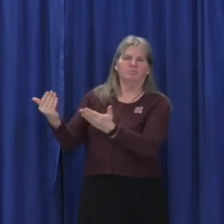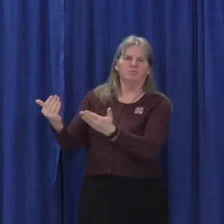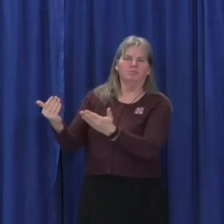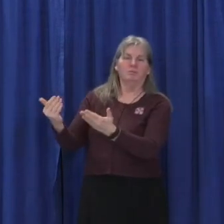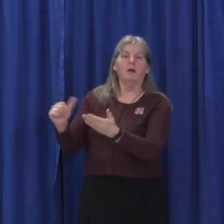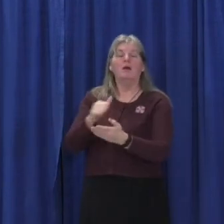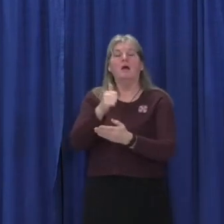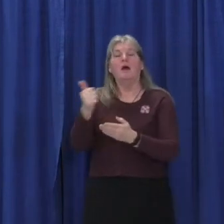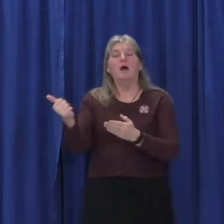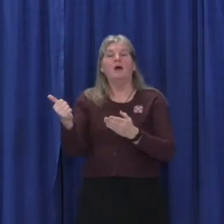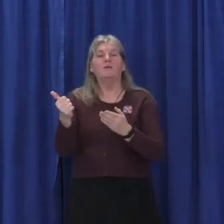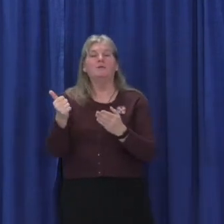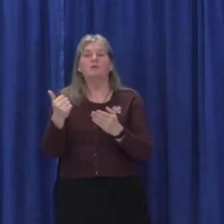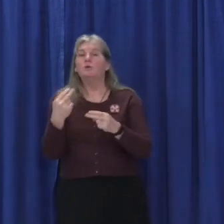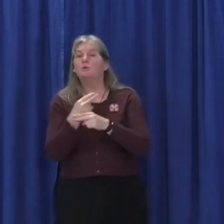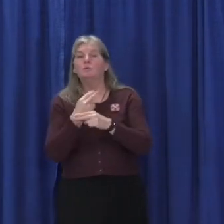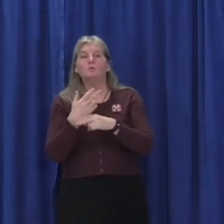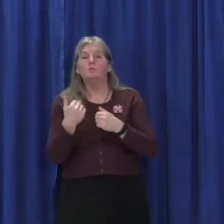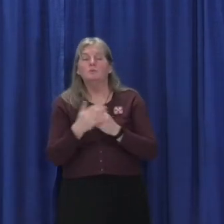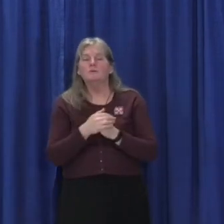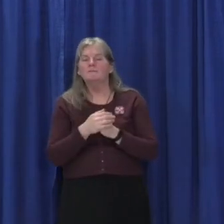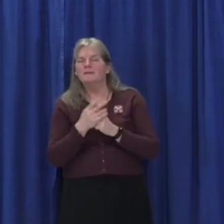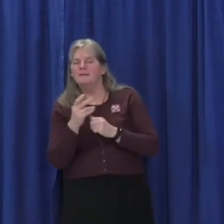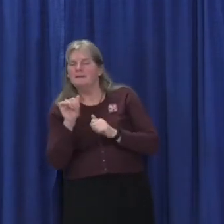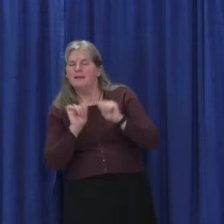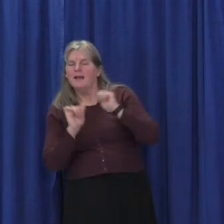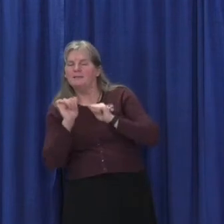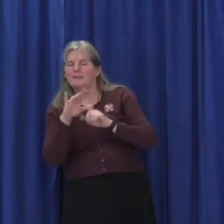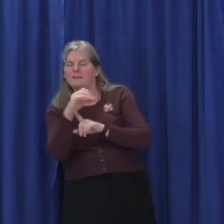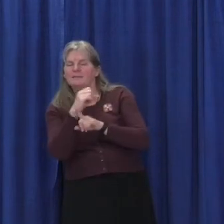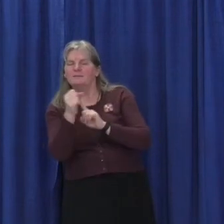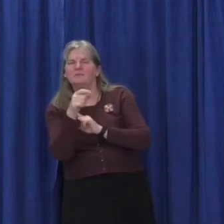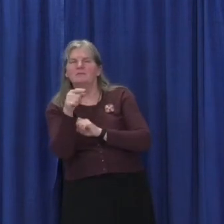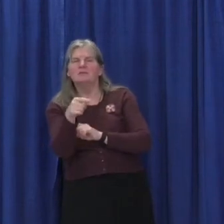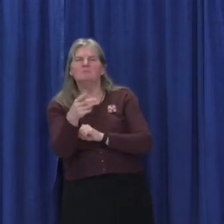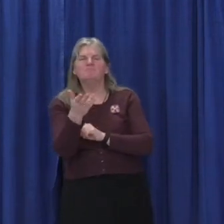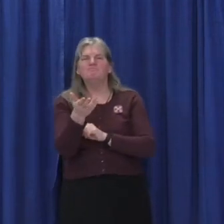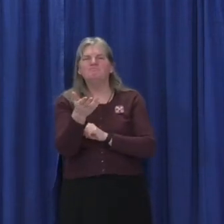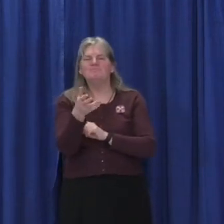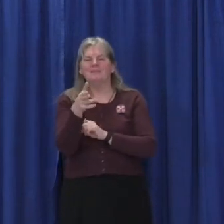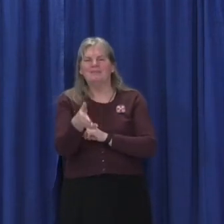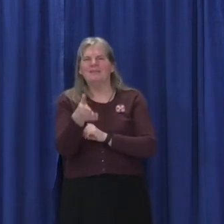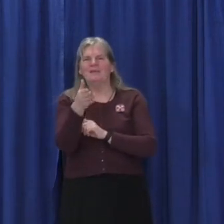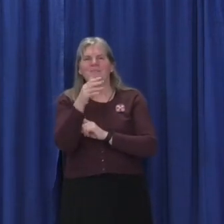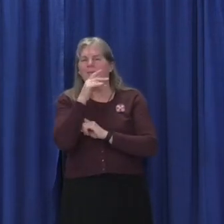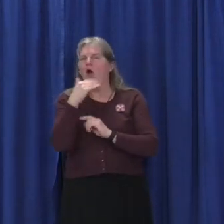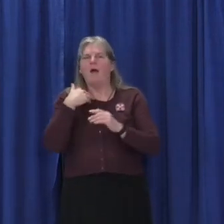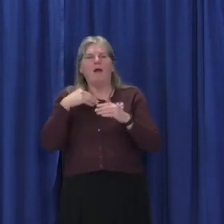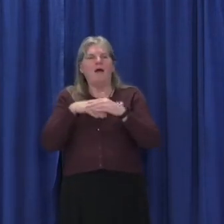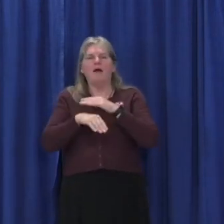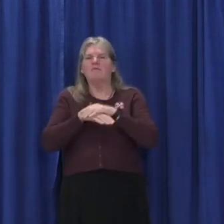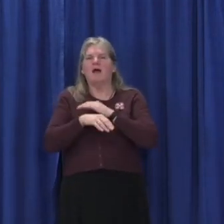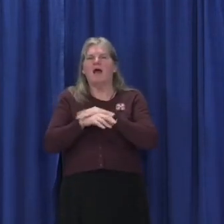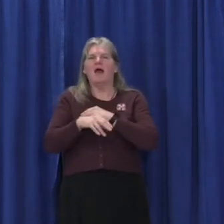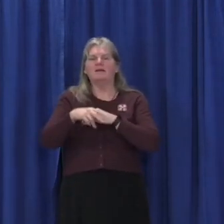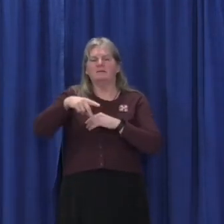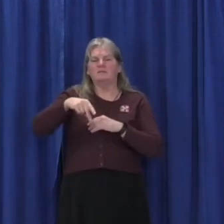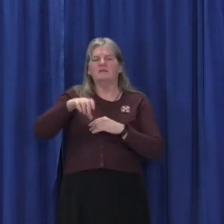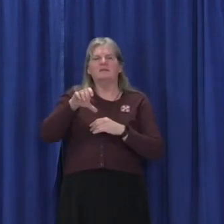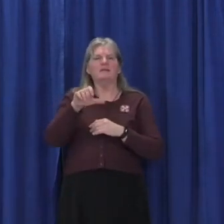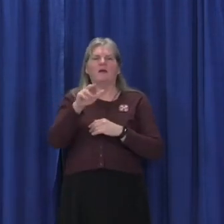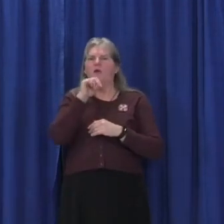need to assess situations where we don't have access to the molecular